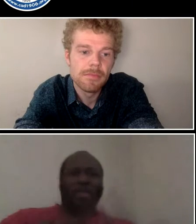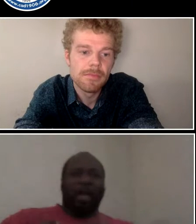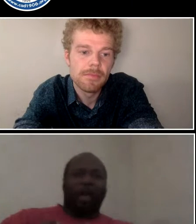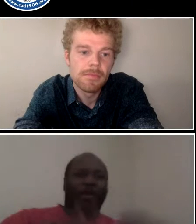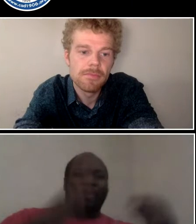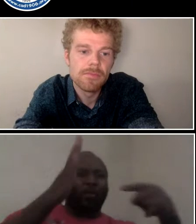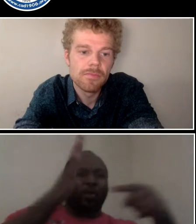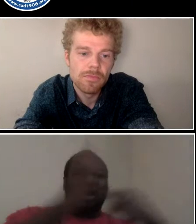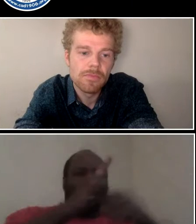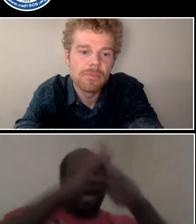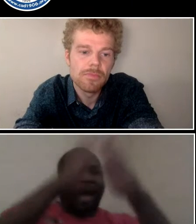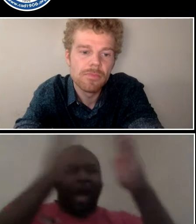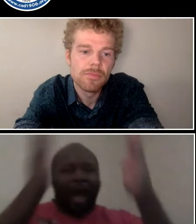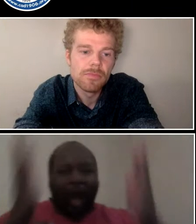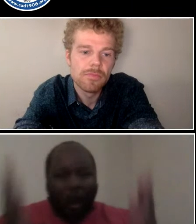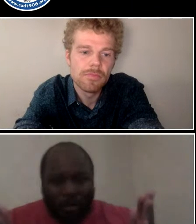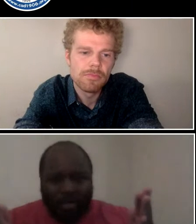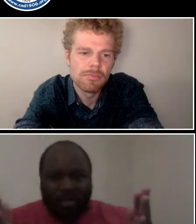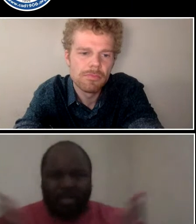Working with DC as well.